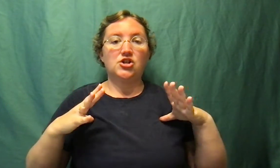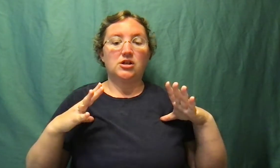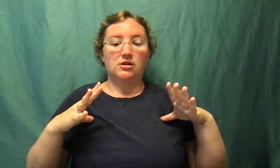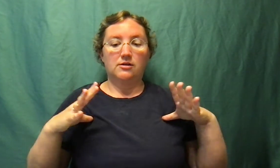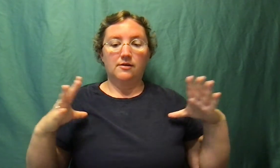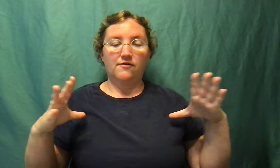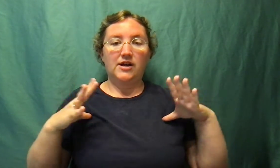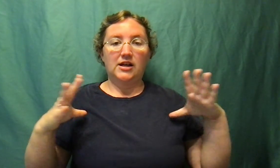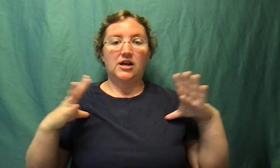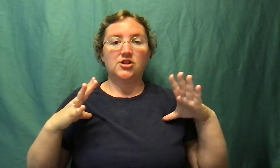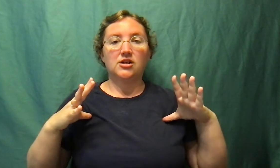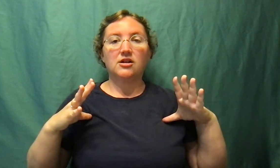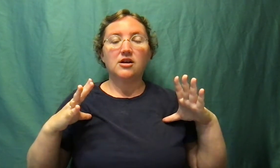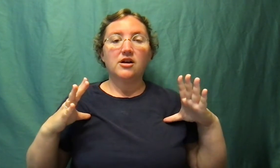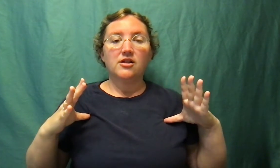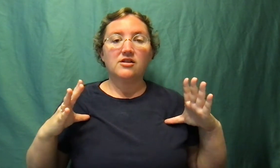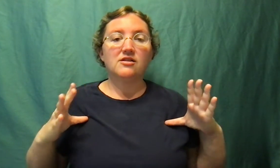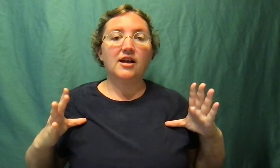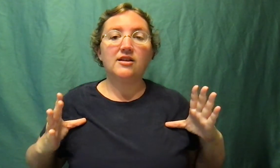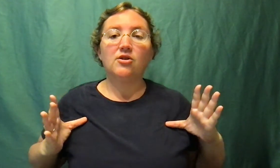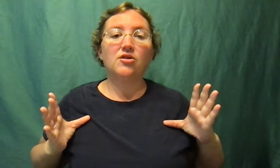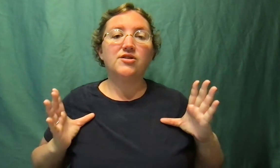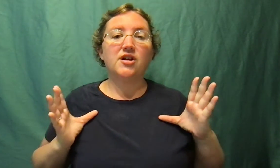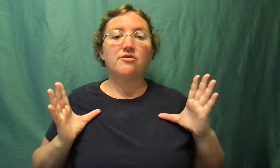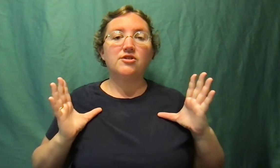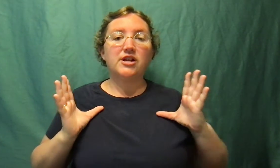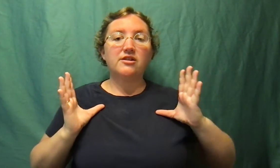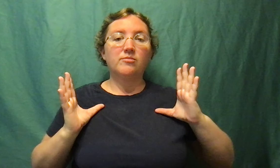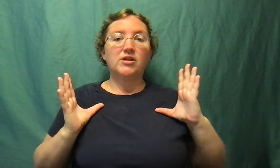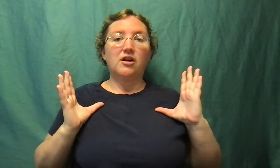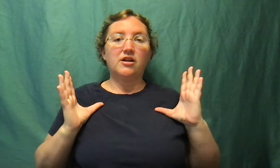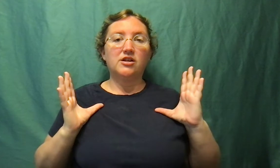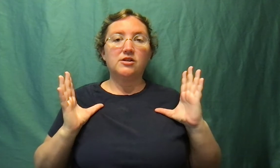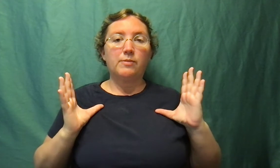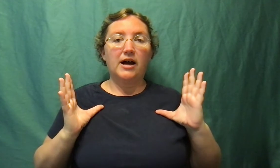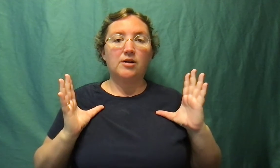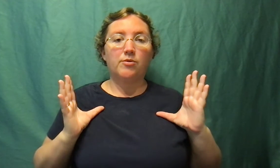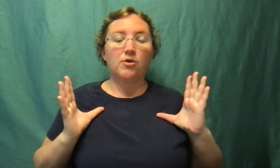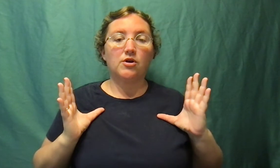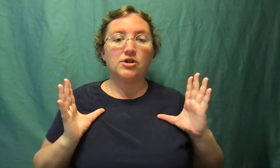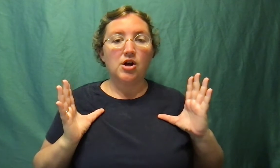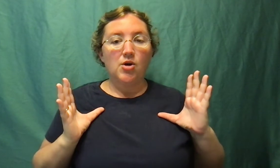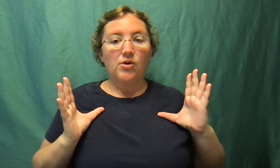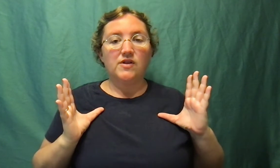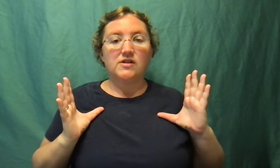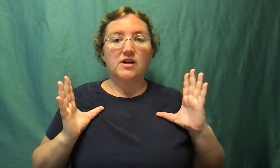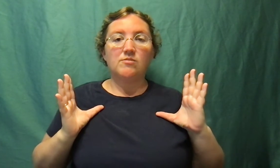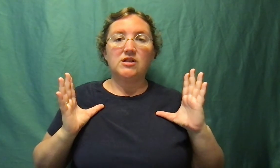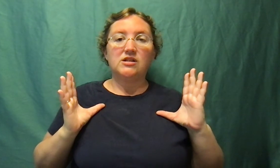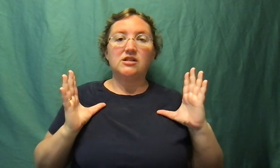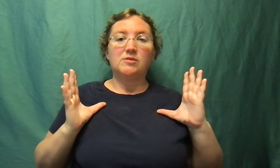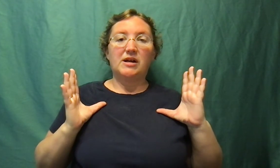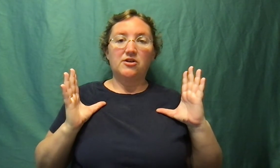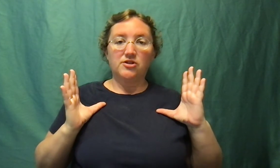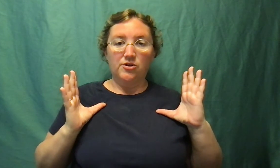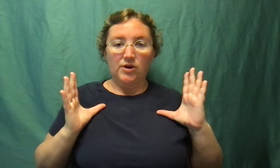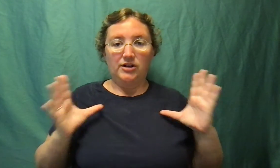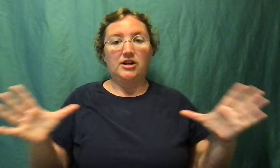vacation. Vacation. This is like the old Southern gentleman on his back porch with his thumbs and his suspenders in a rocking